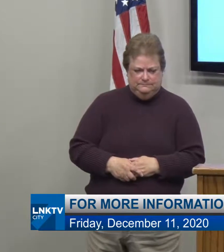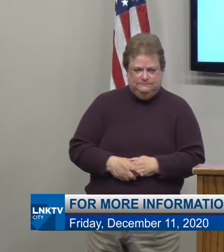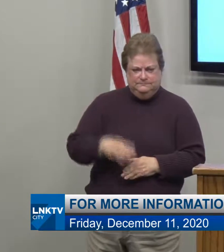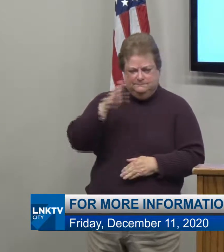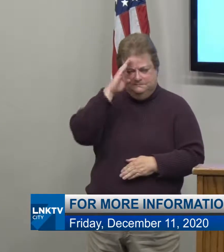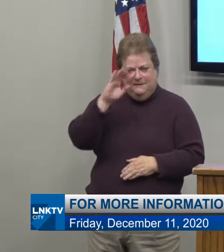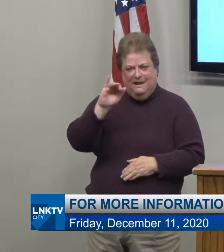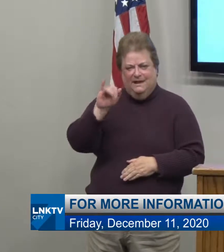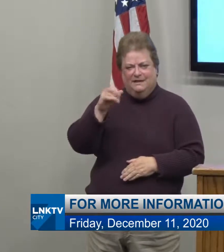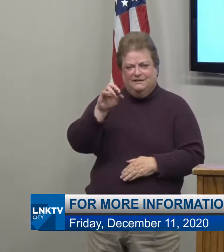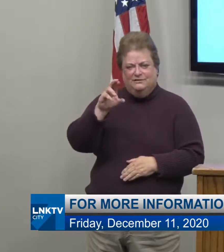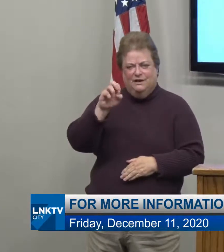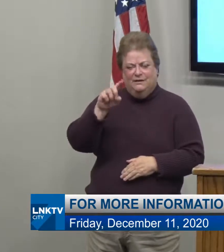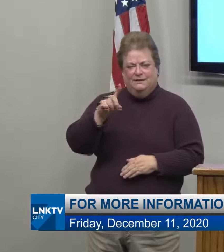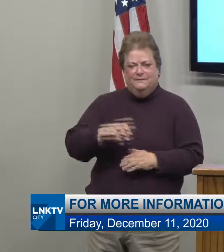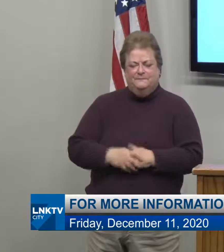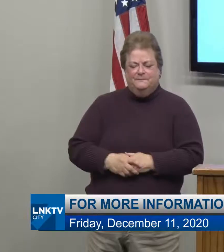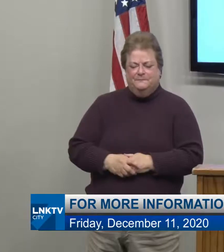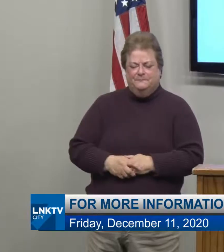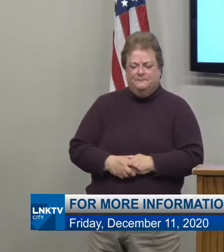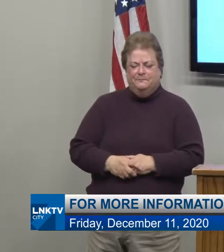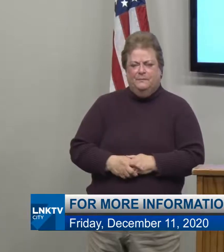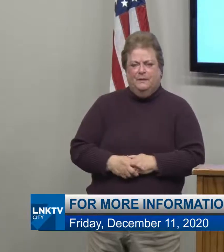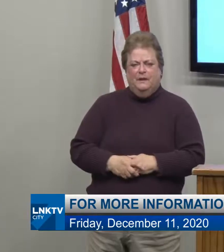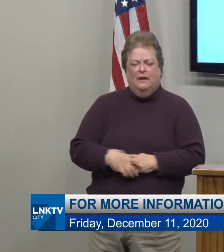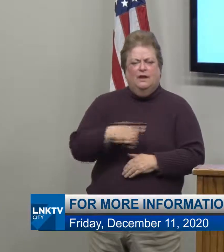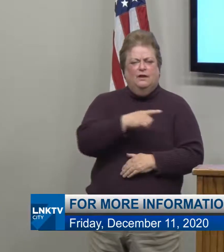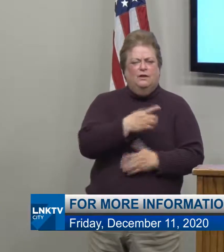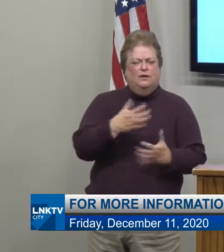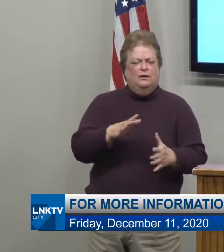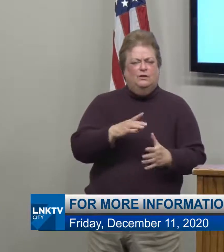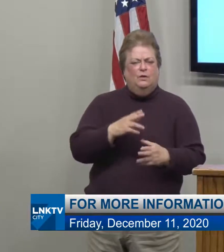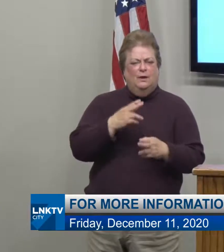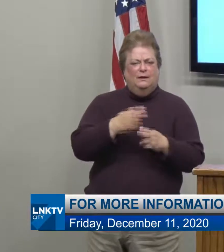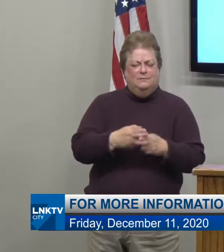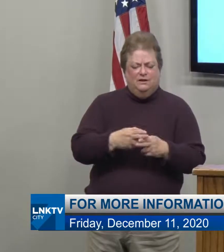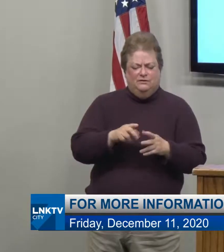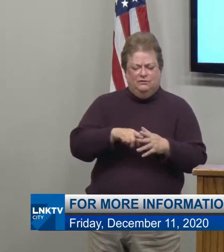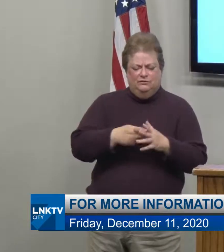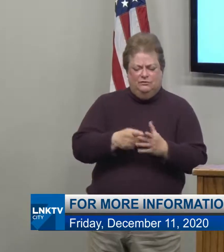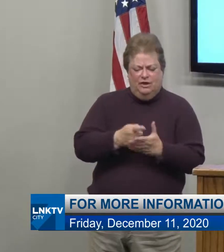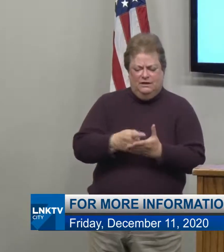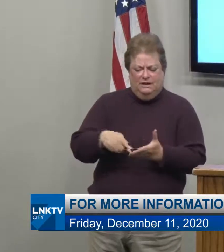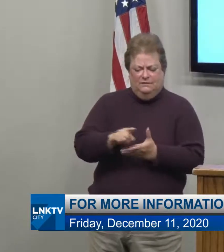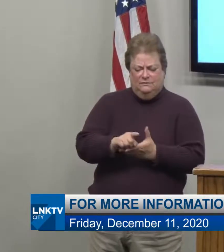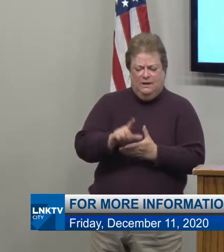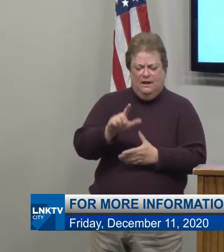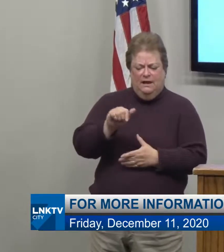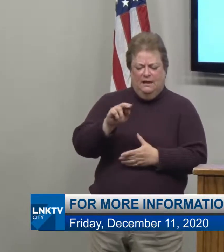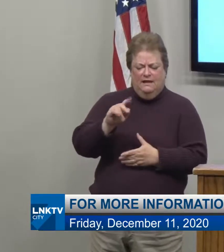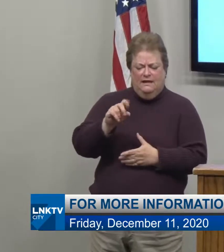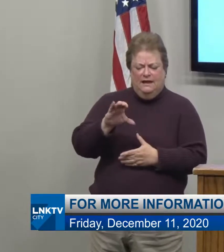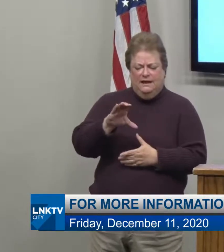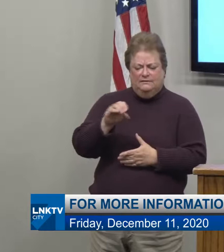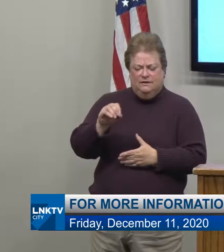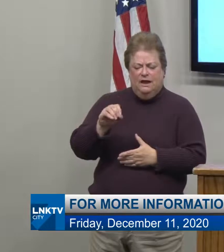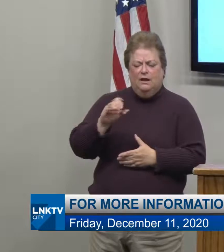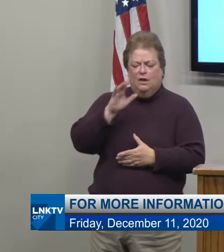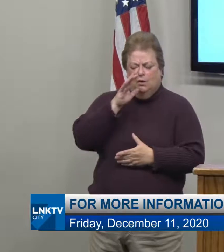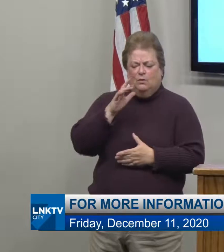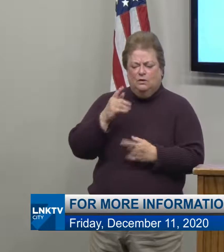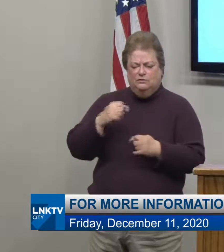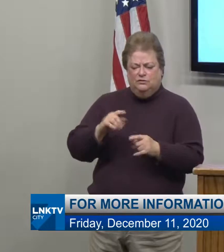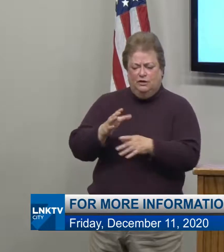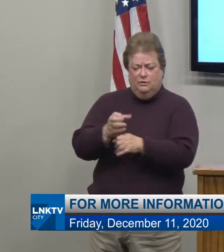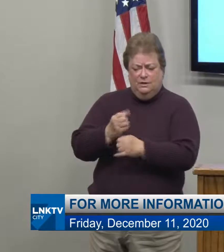Hi, Jared. Hi, Director Lopez. You had mentioned that starting next week is when Lancaster County could start getting some